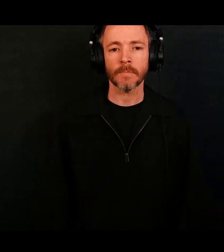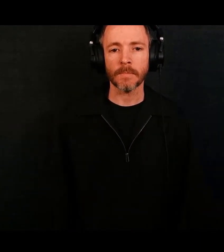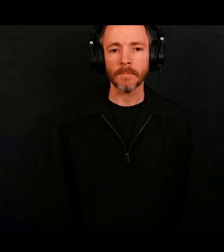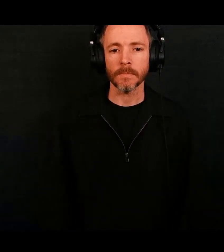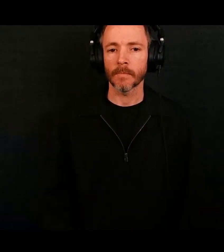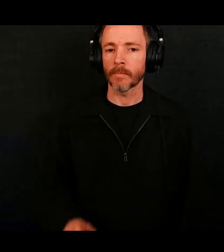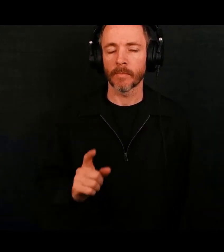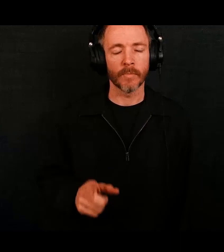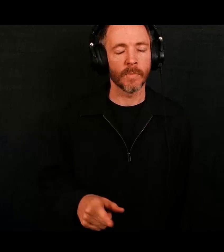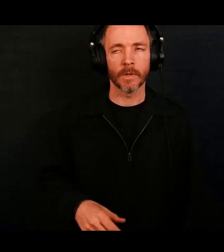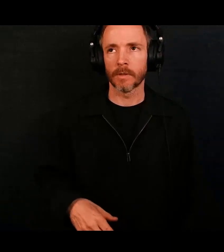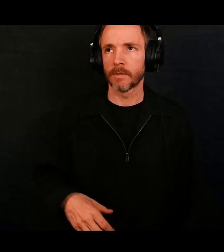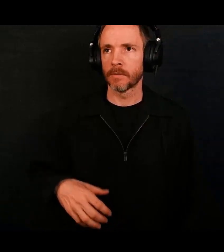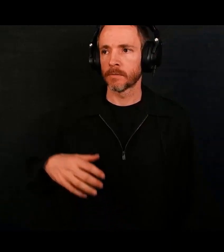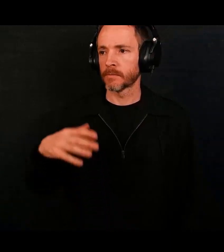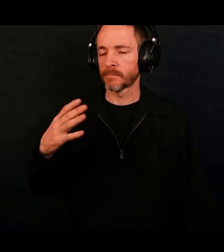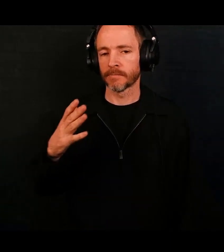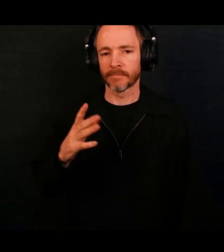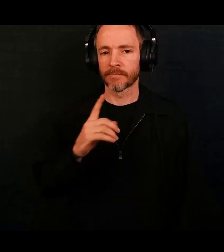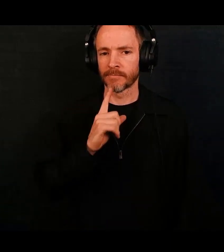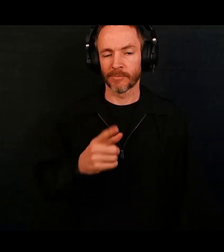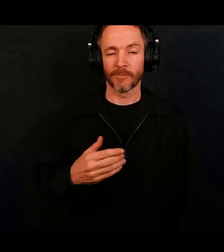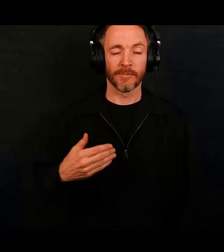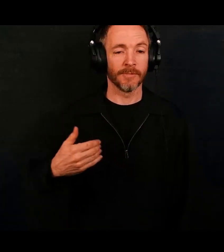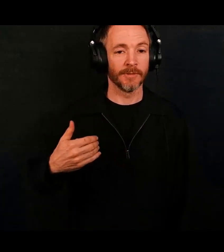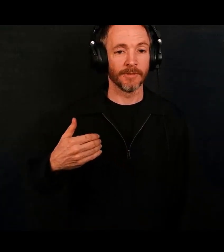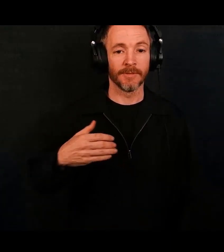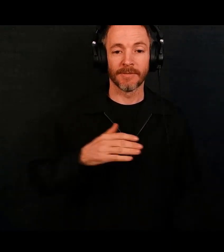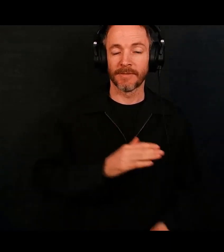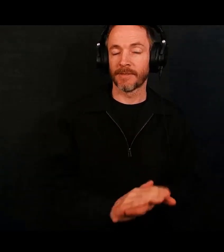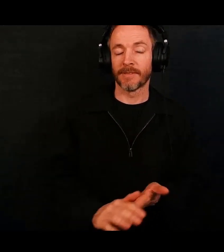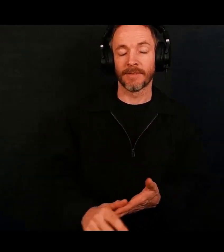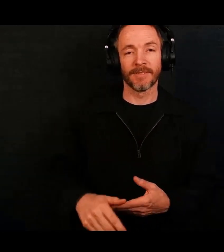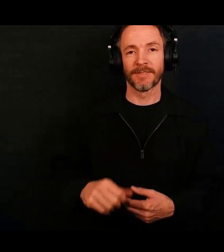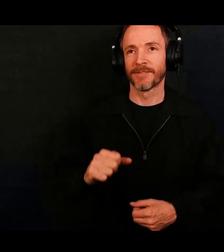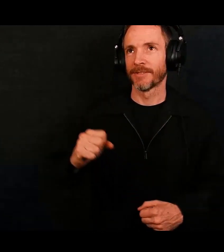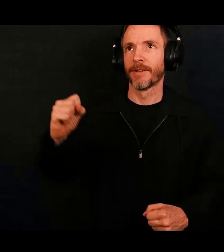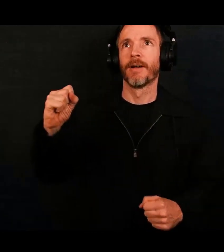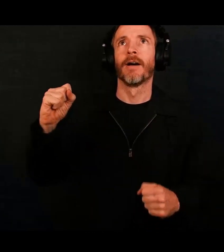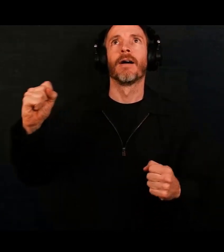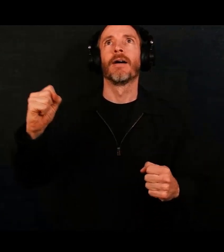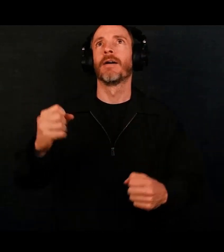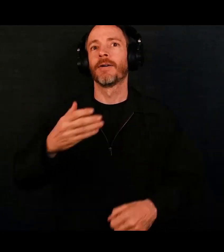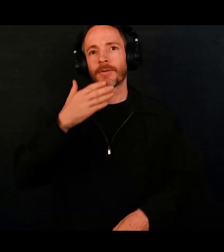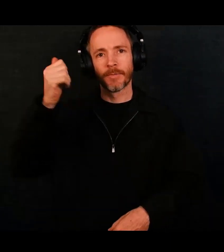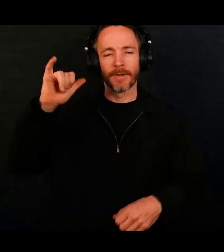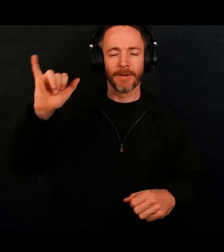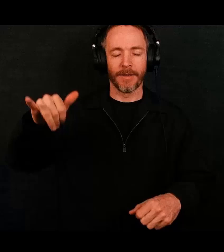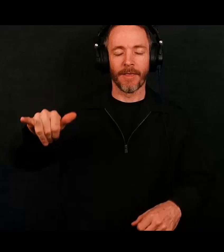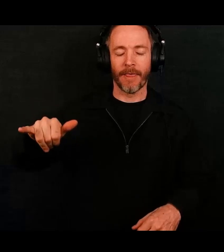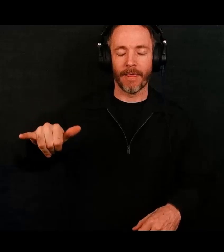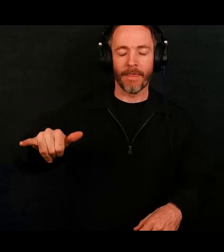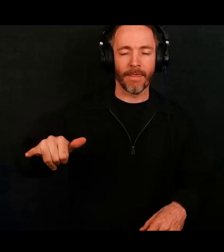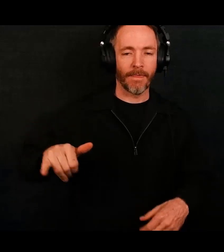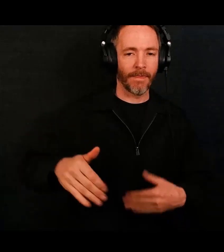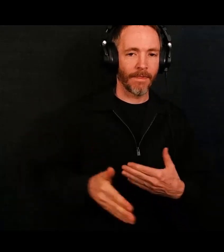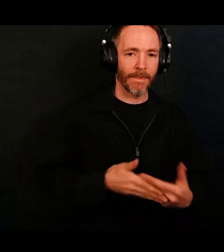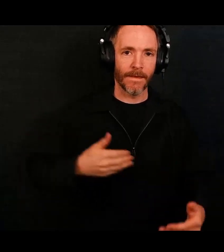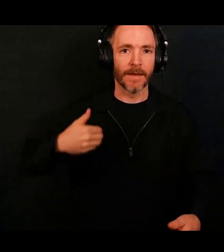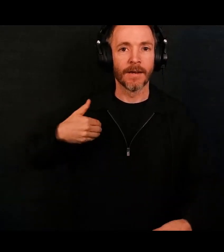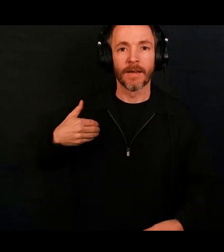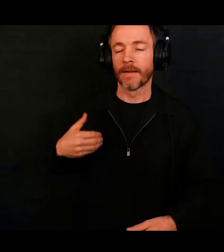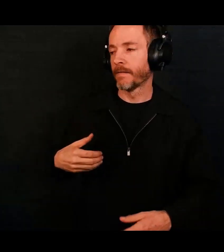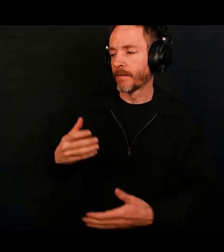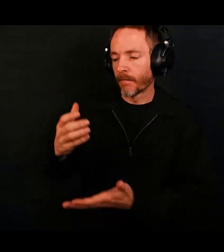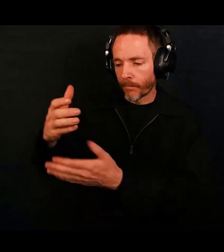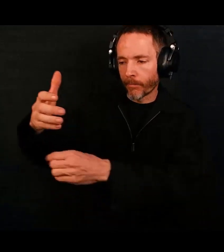This is so enjoyable after having a freaking clamp on there for so many years. Oh, what you do in the